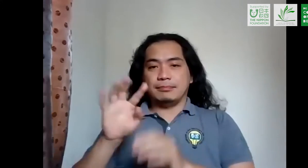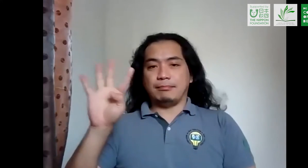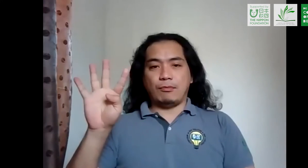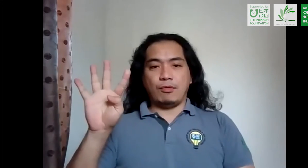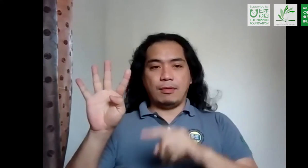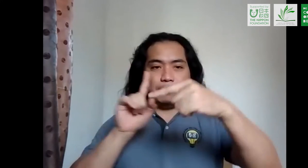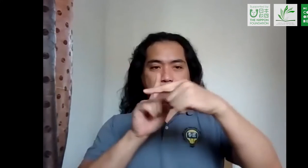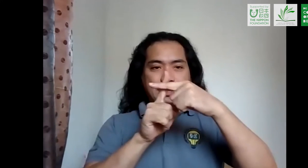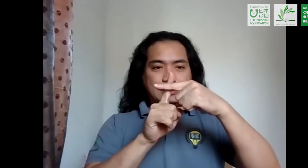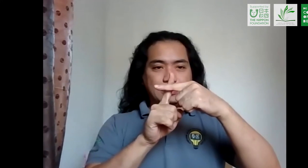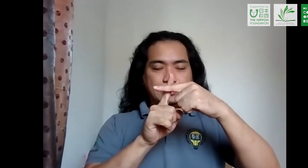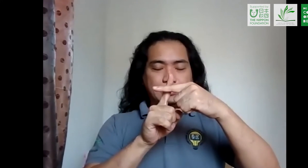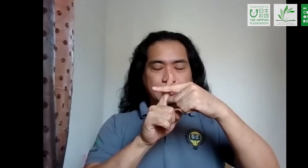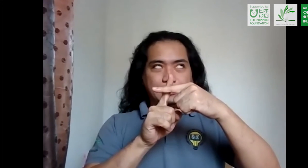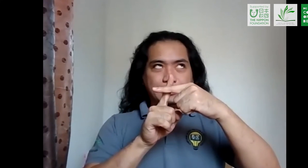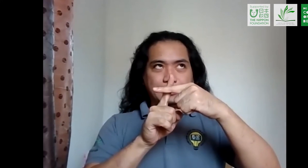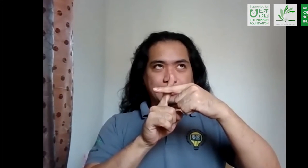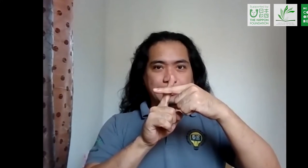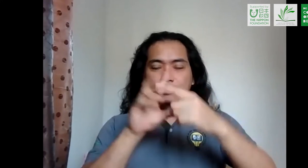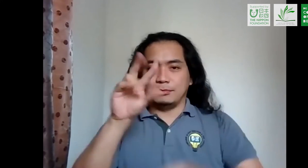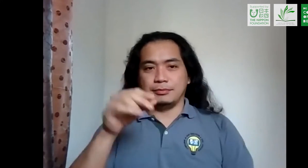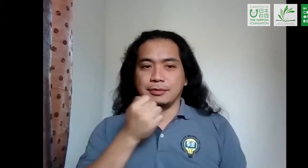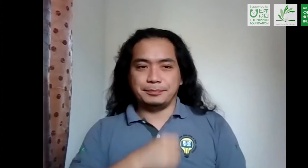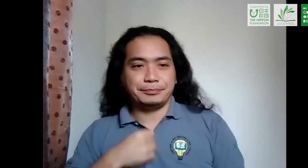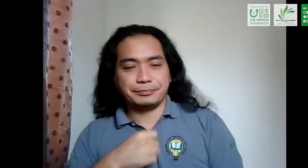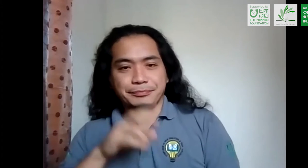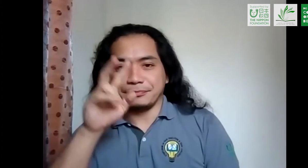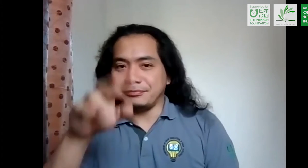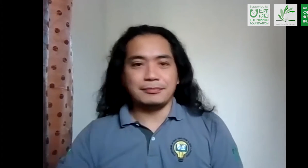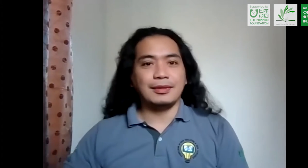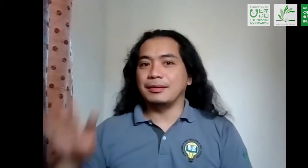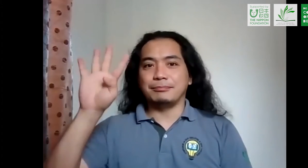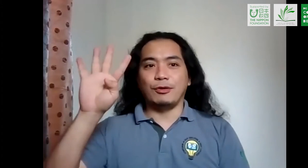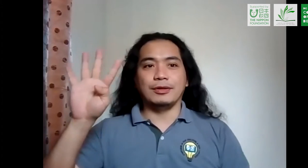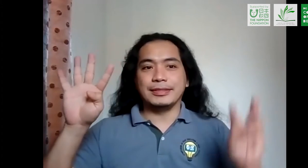machine going. Which is just gonna do an explanation.